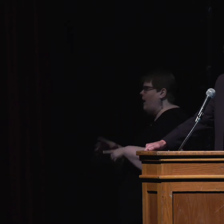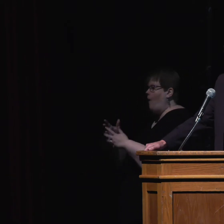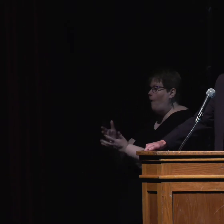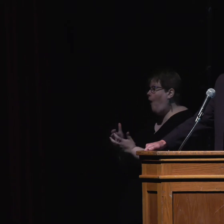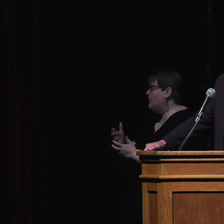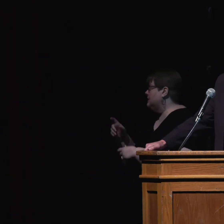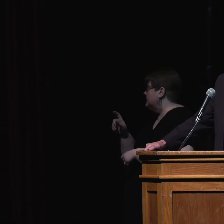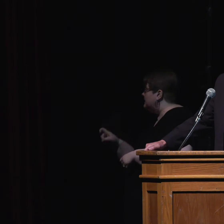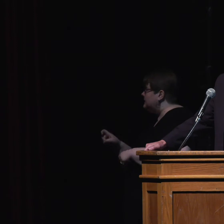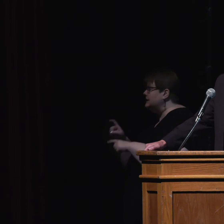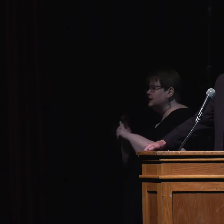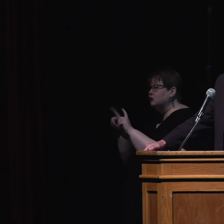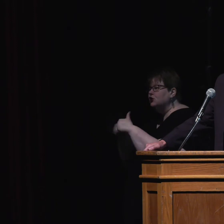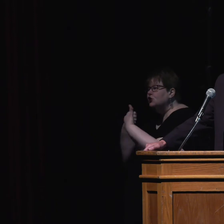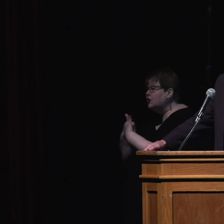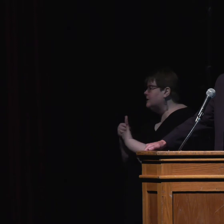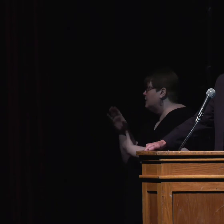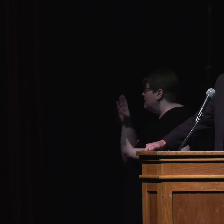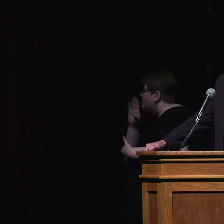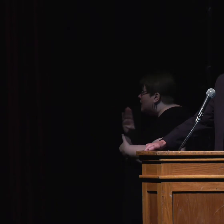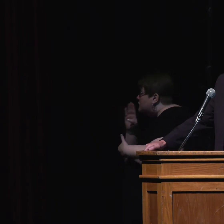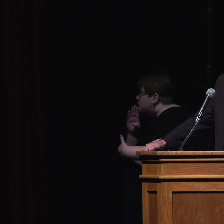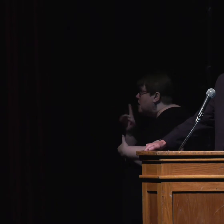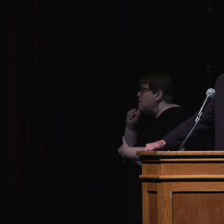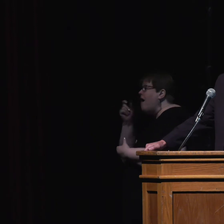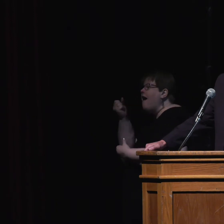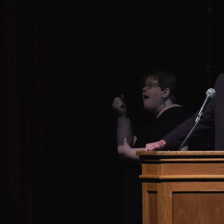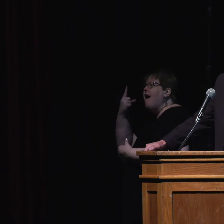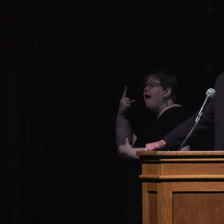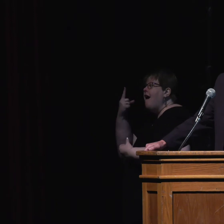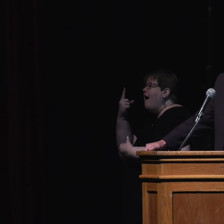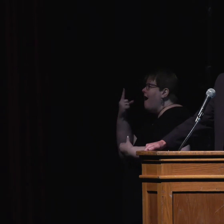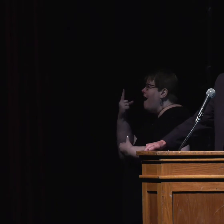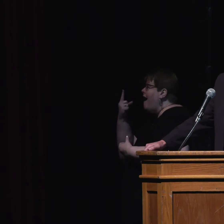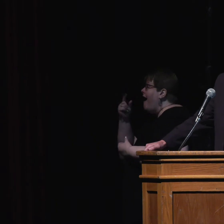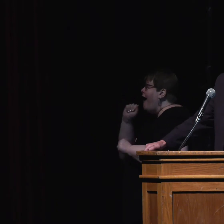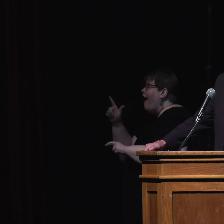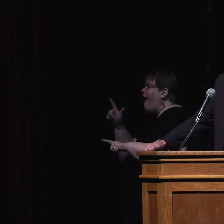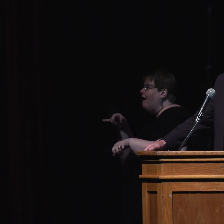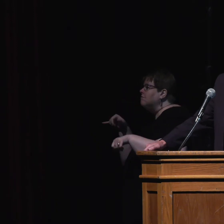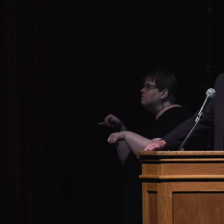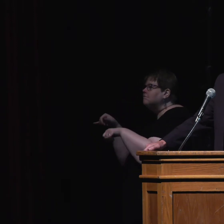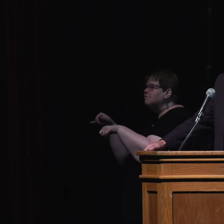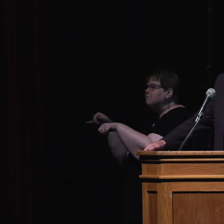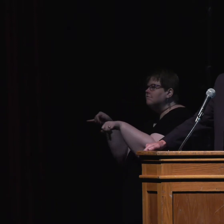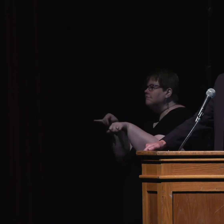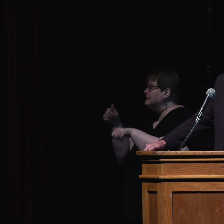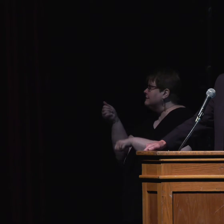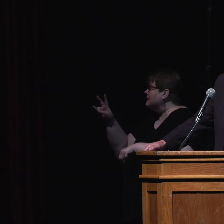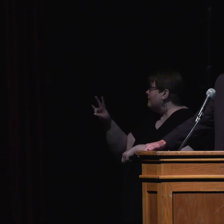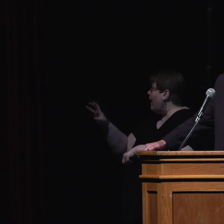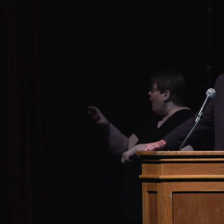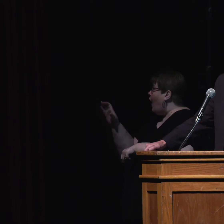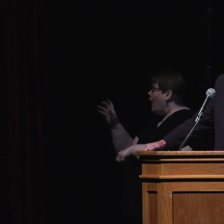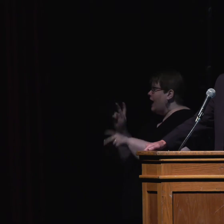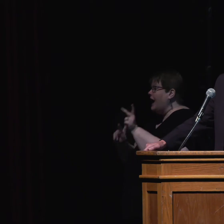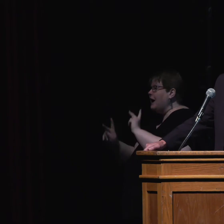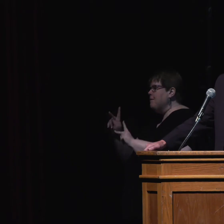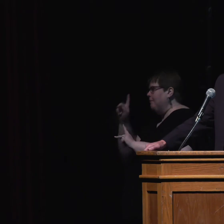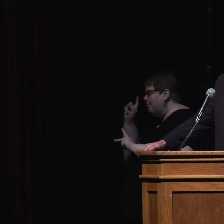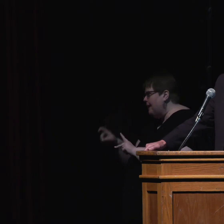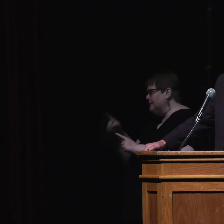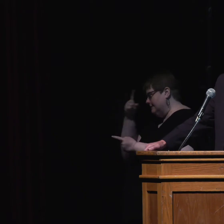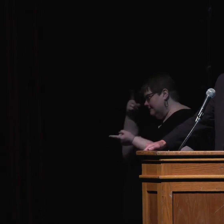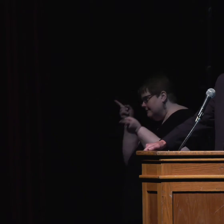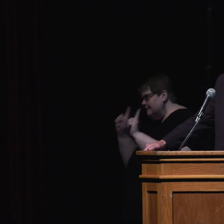wants and needs, different challenges and frustrations. And yet, at the end of the day, we need all 1,700 people on the